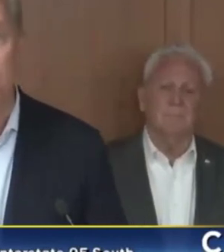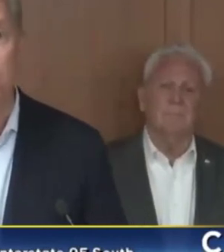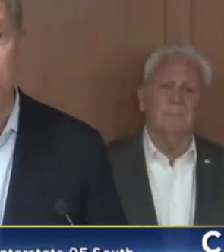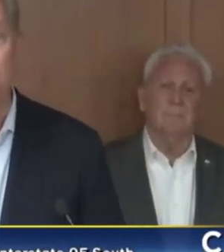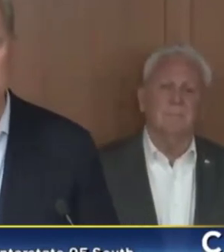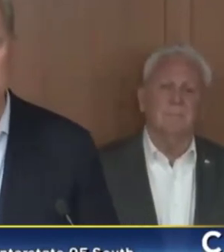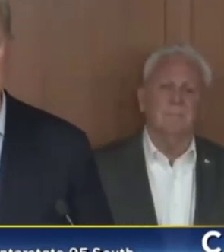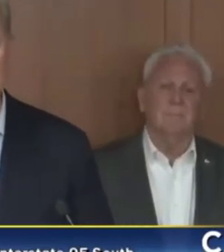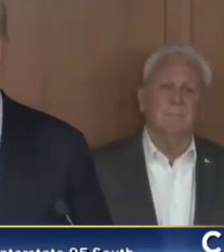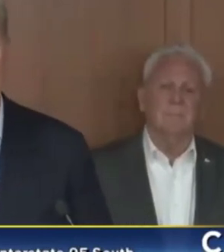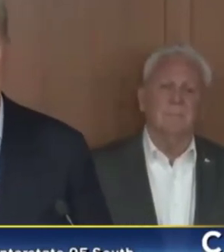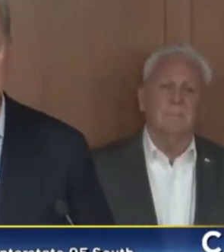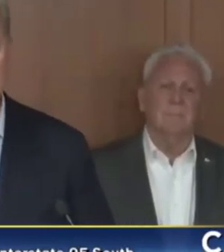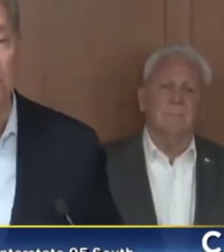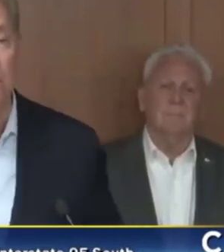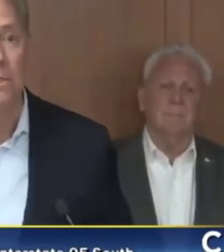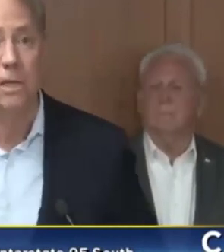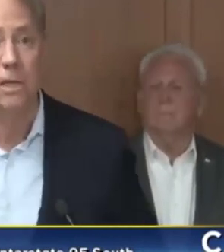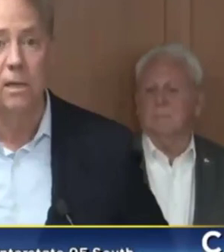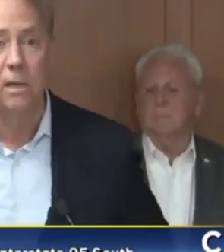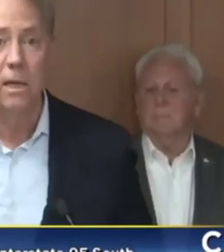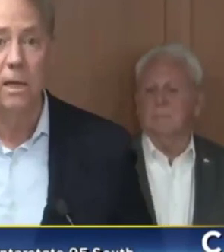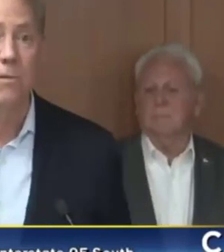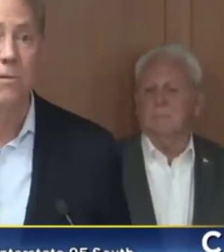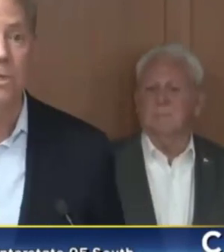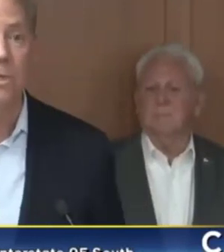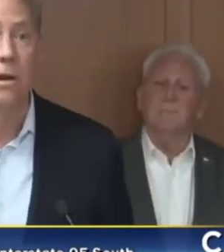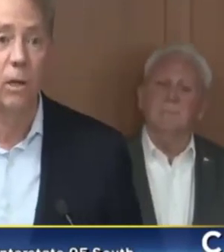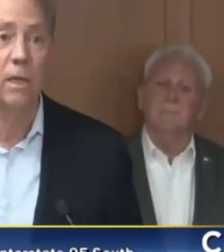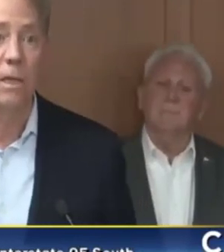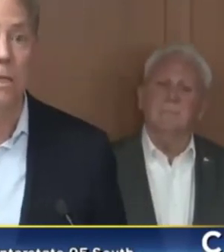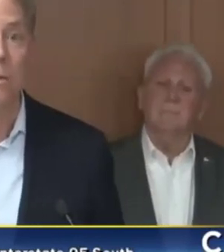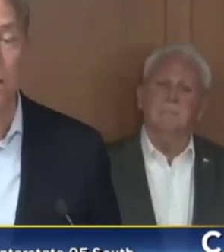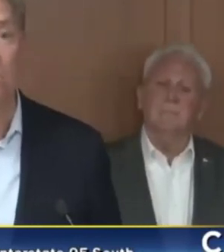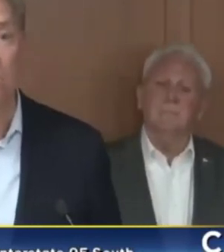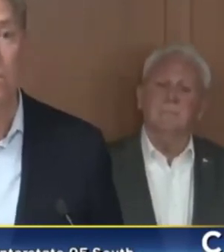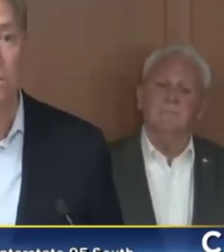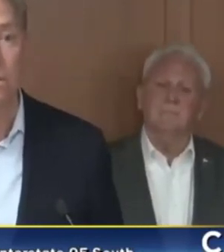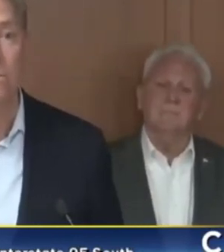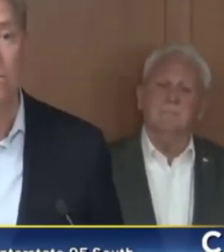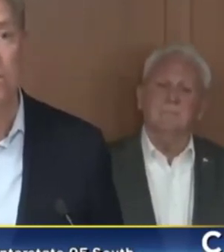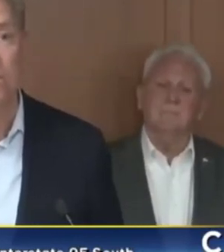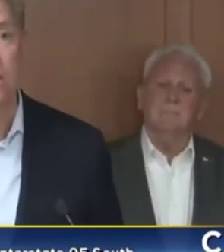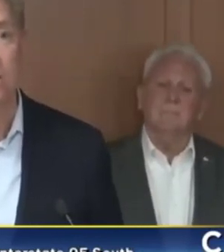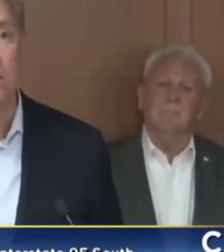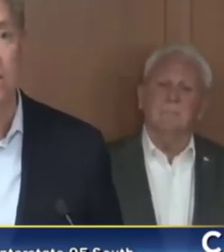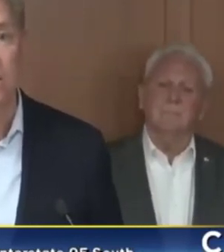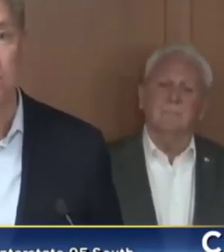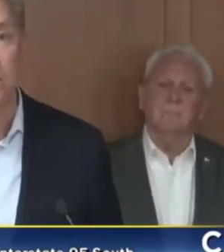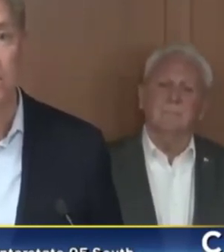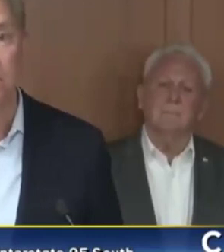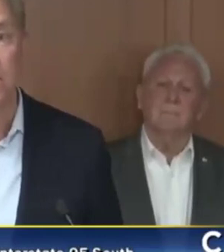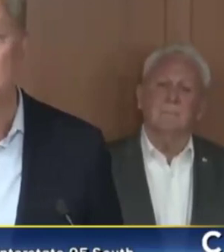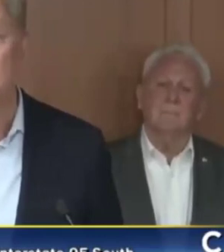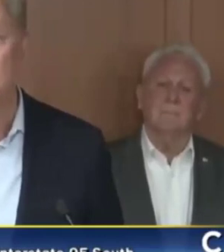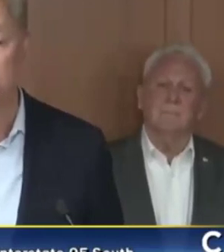that going. Nobody was without electricity. And of course, Harry Rilling, the mayor of Norwalk, they're front and center, tell you